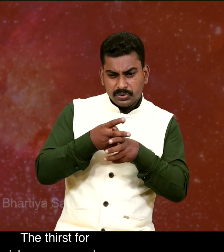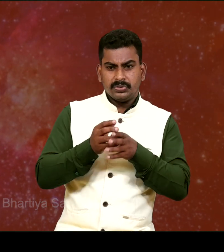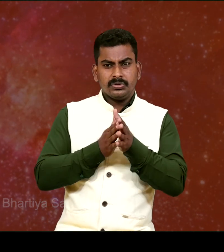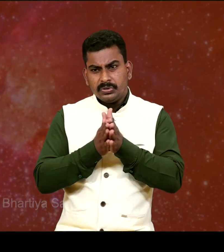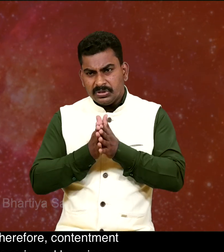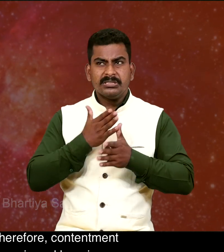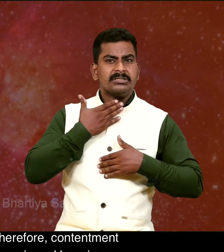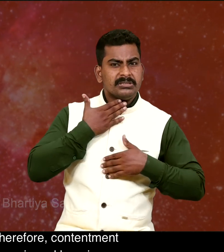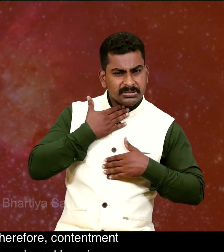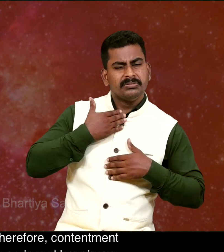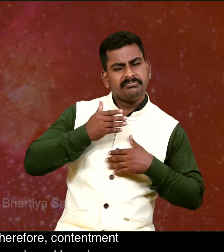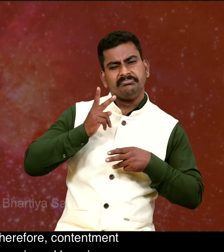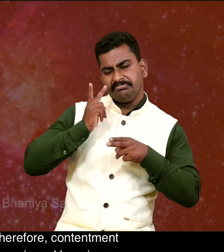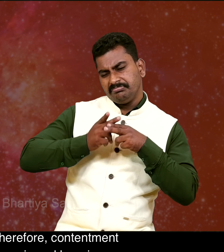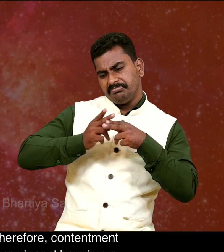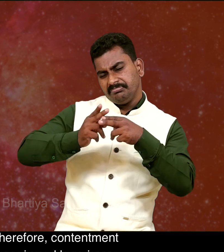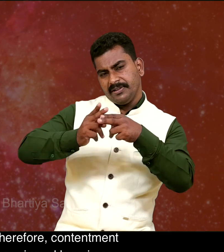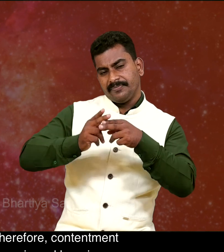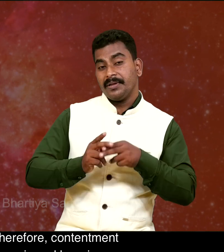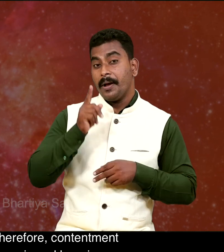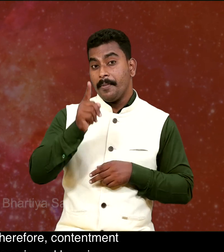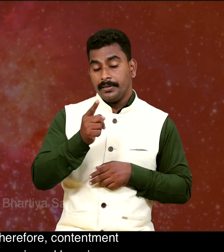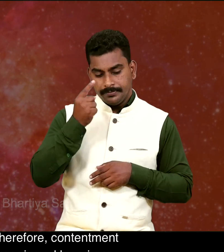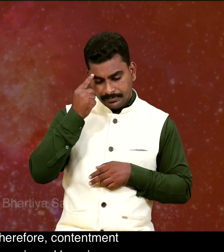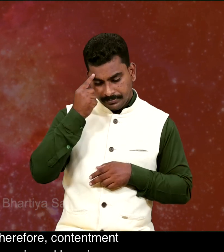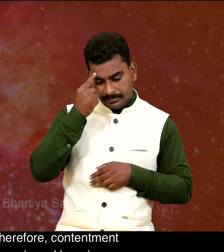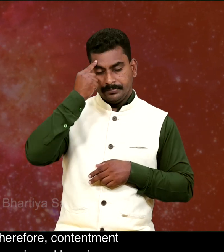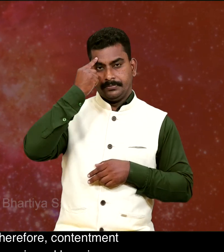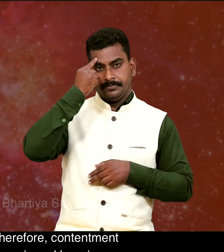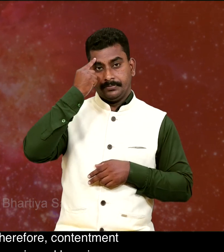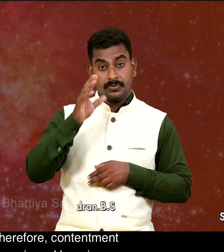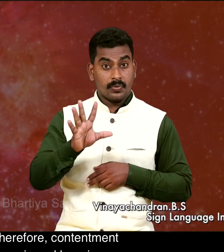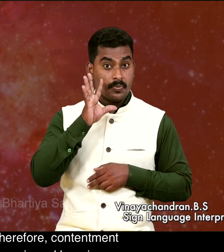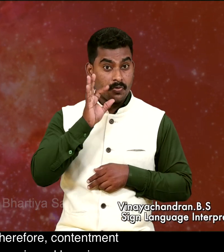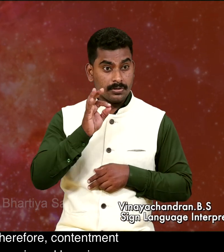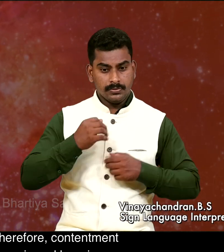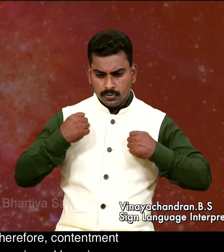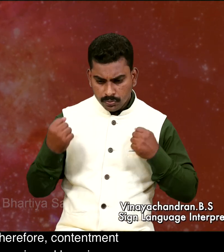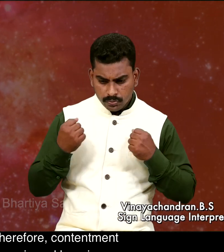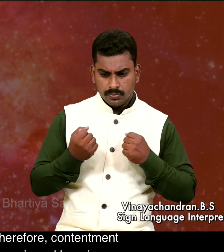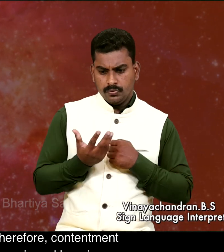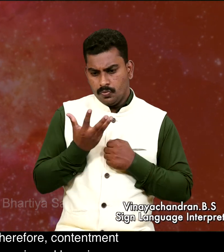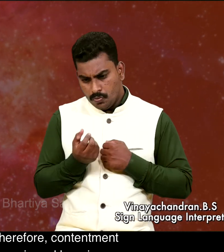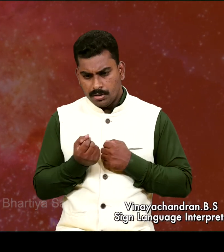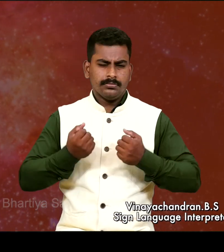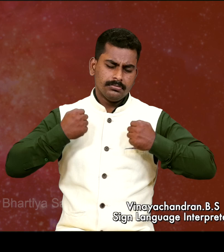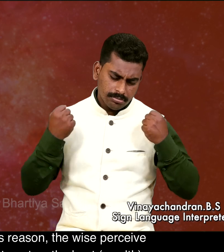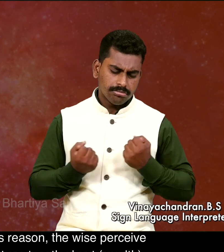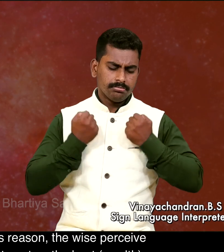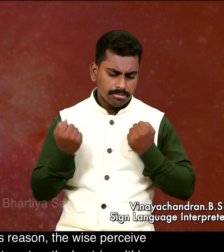Therefore, contentment alone is real happiness. For this reason,